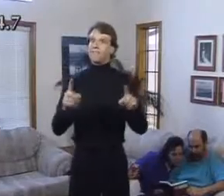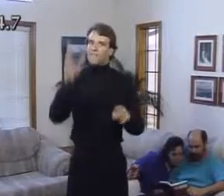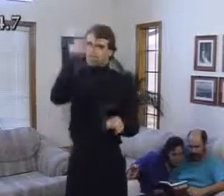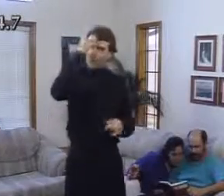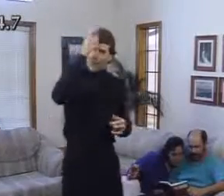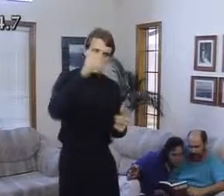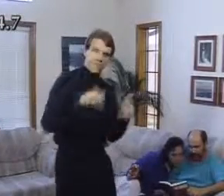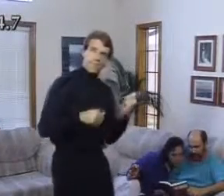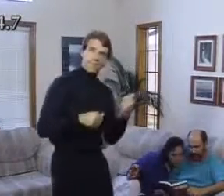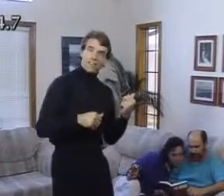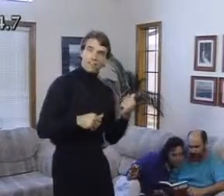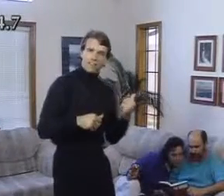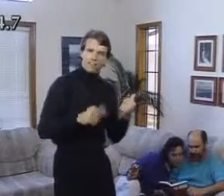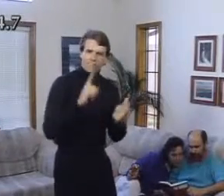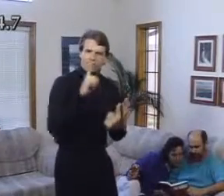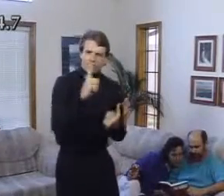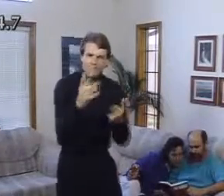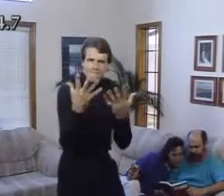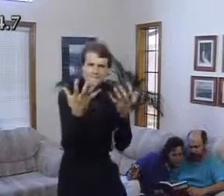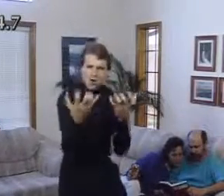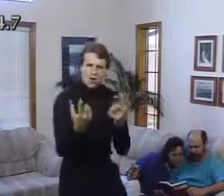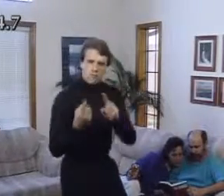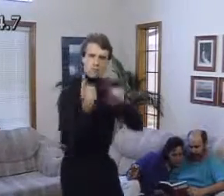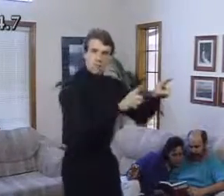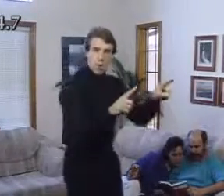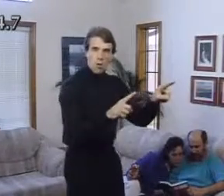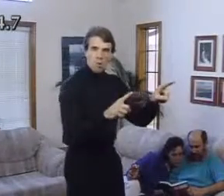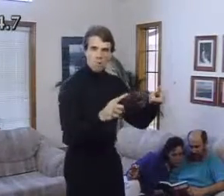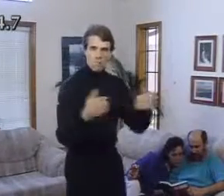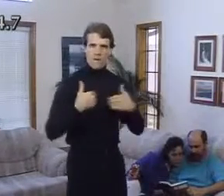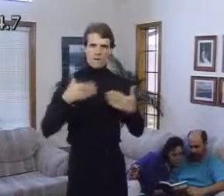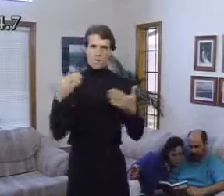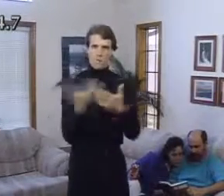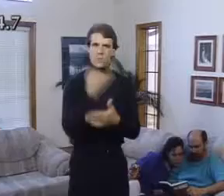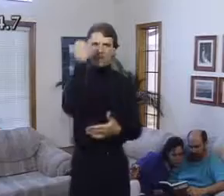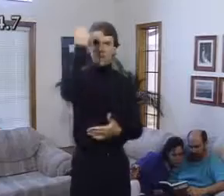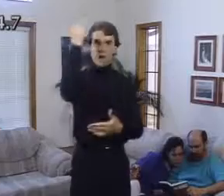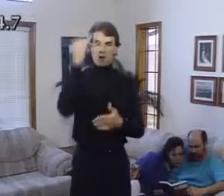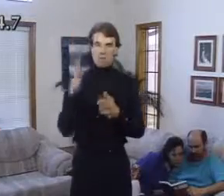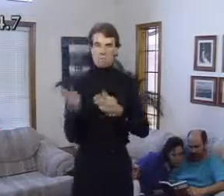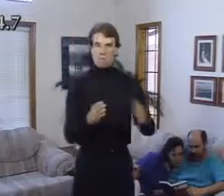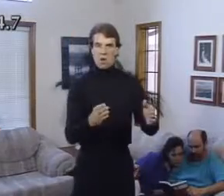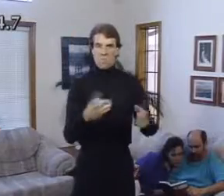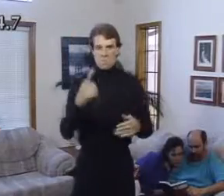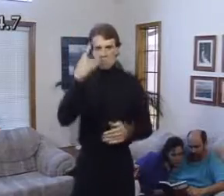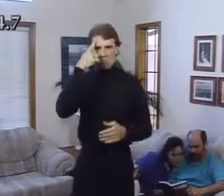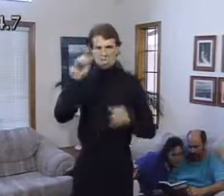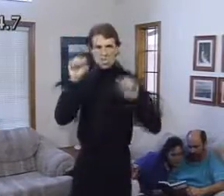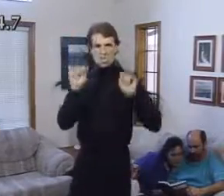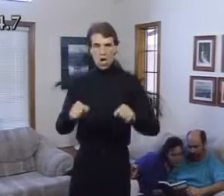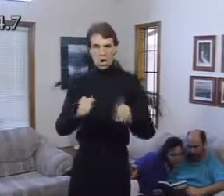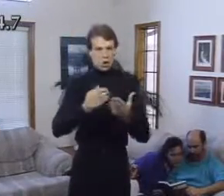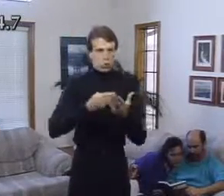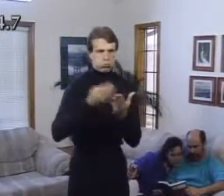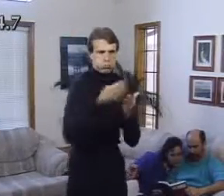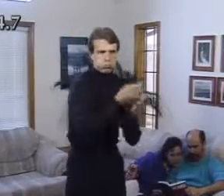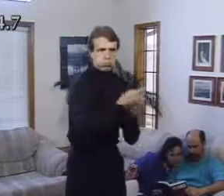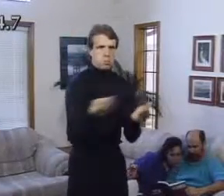But the dad wants to go because he thinks he has a plan which will speed up